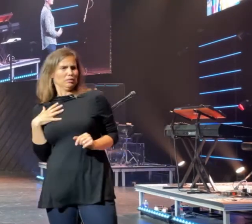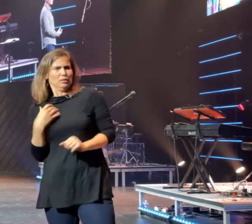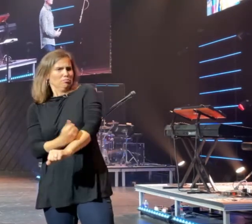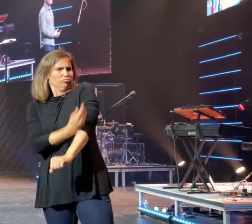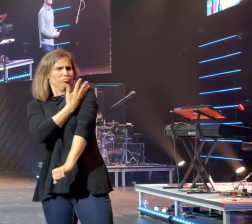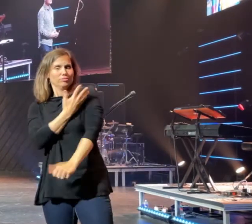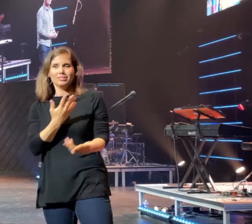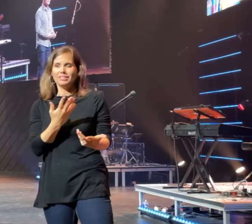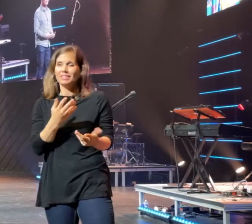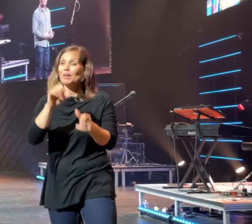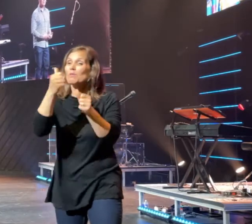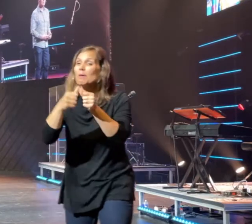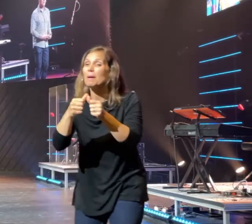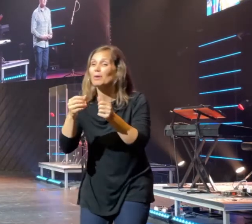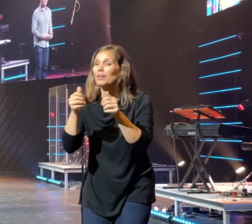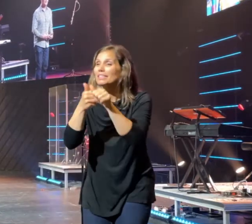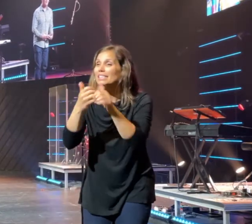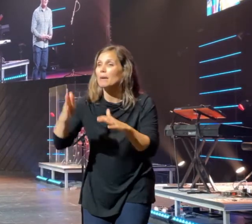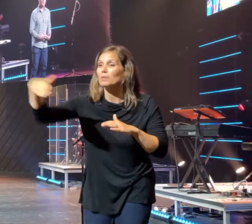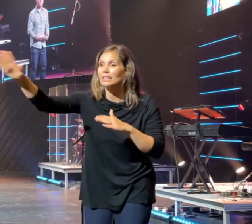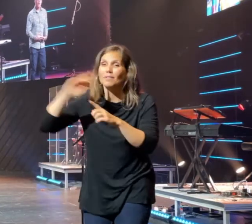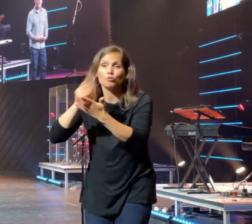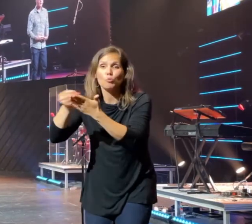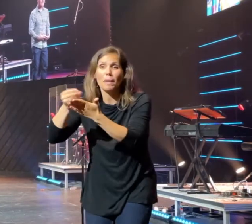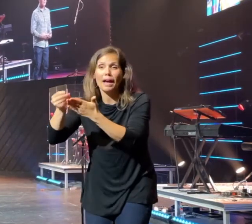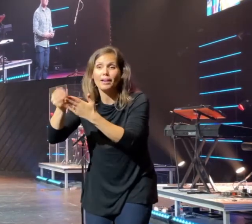get some groceries, Jesus, you can never keep him, on the